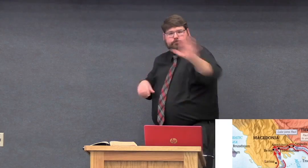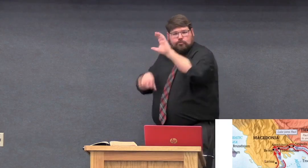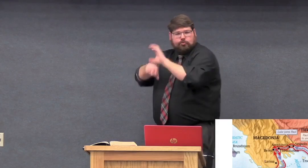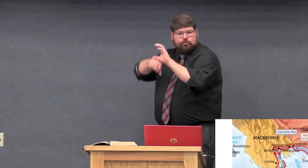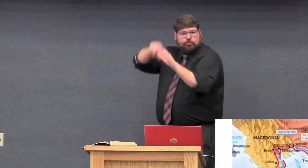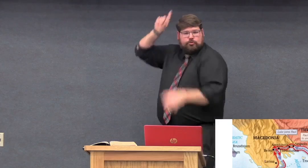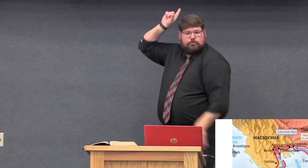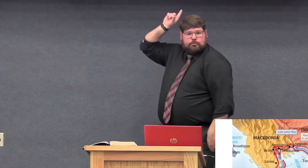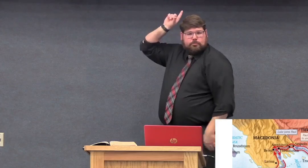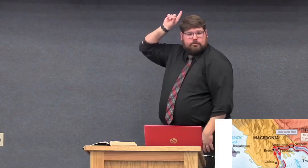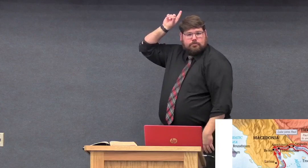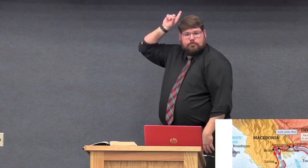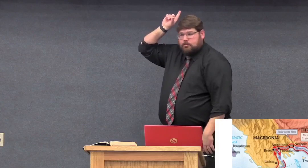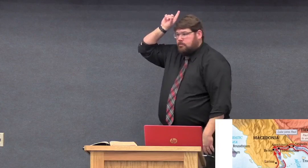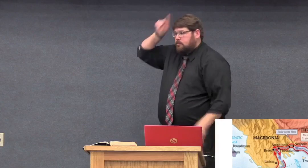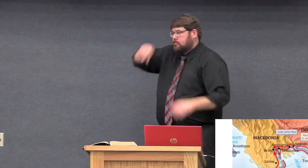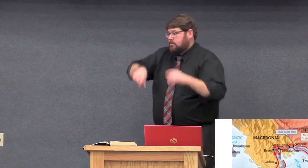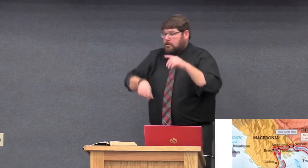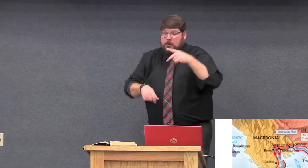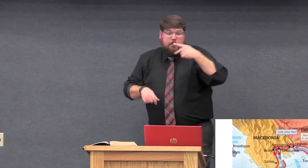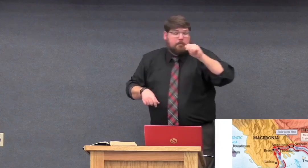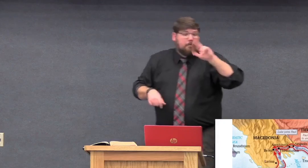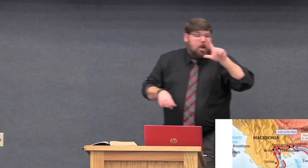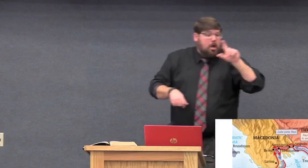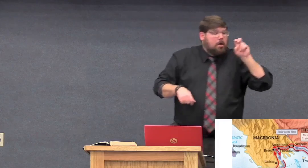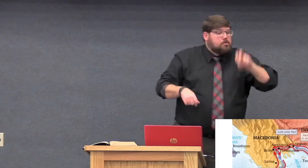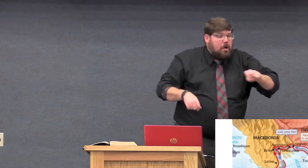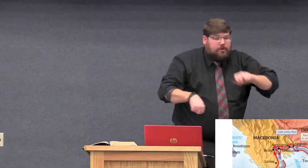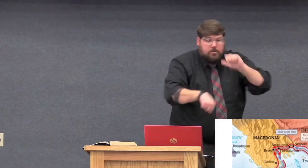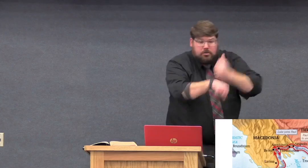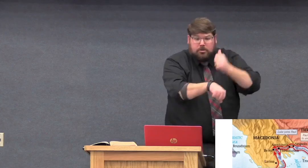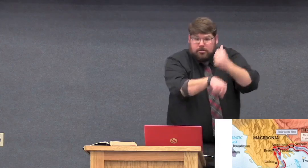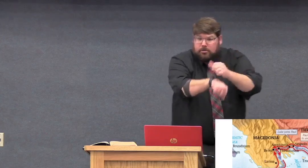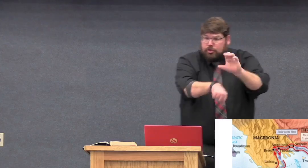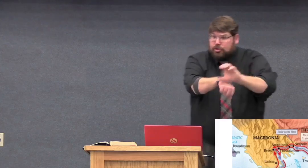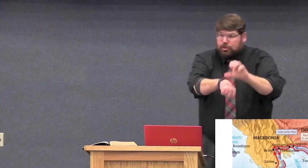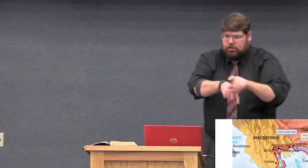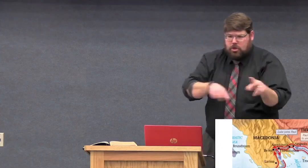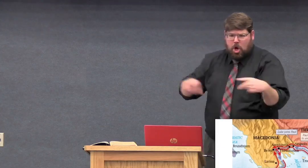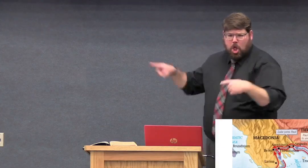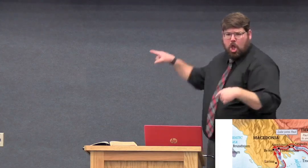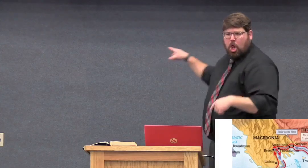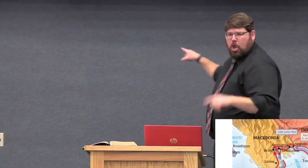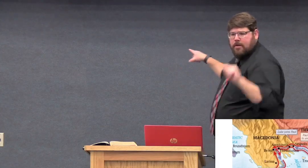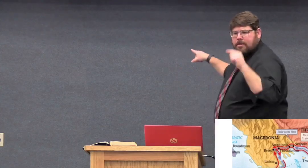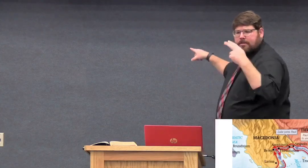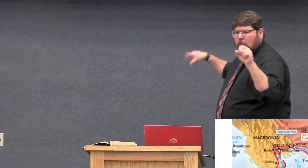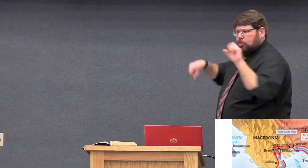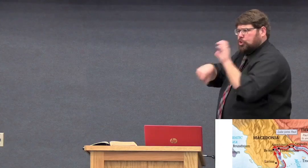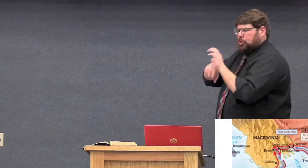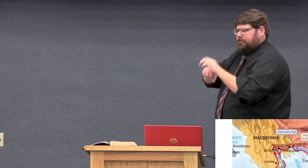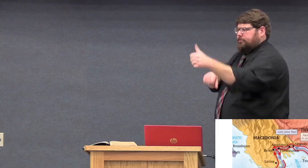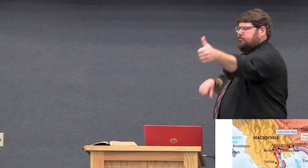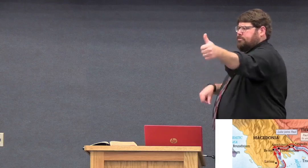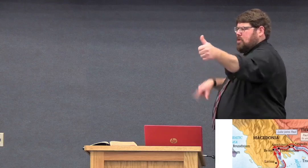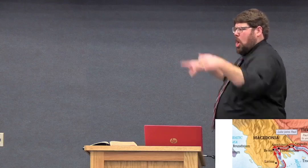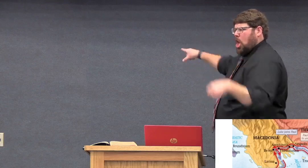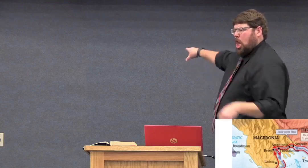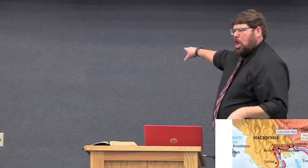church is an example for other churches in the area. And as Paul traveled, he would tell others to look at